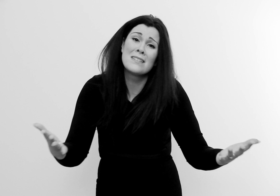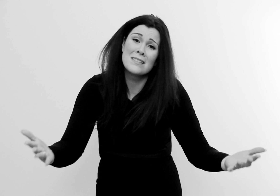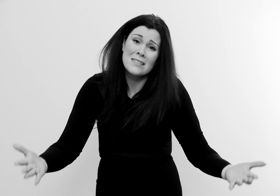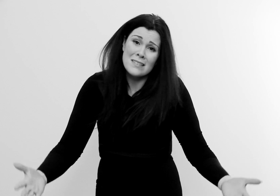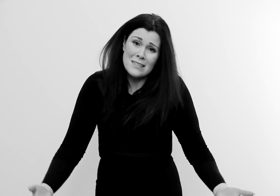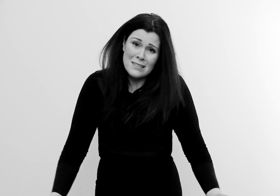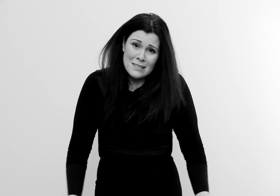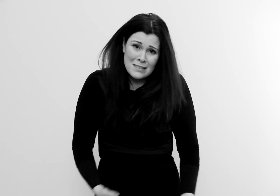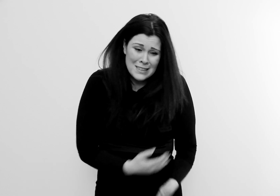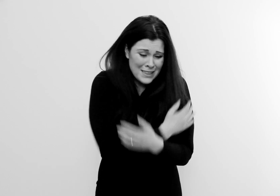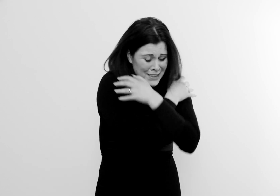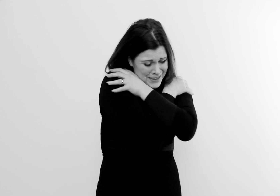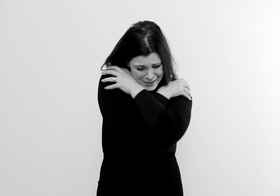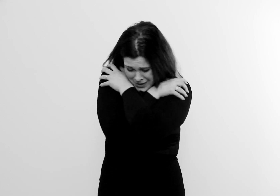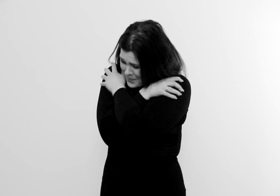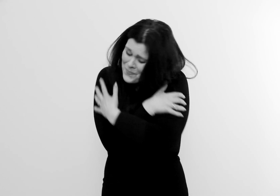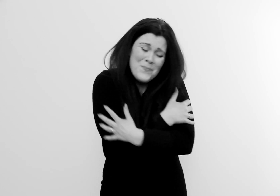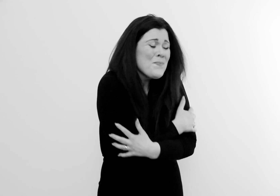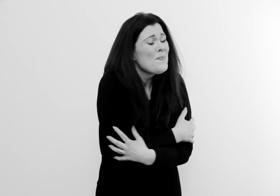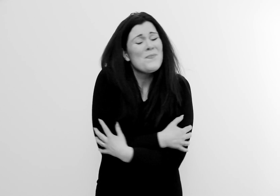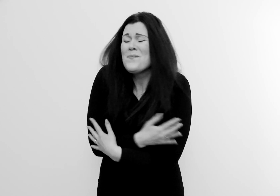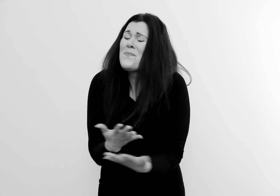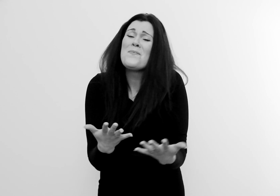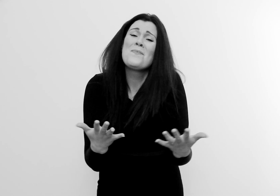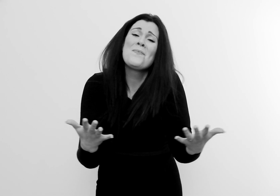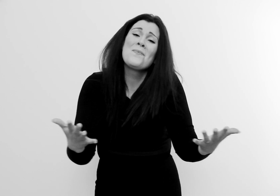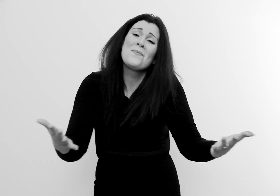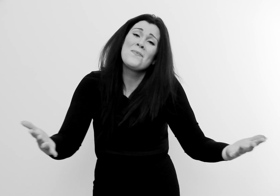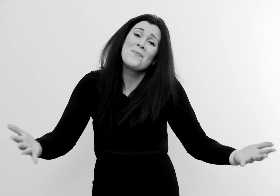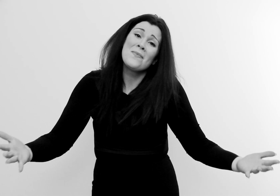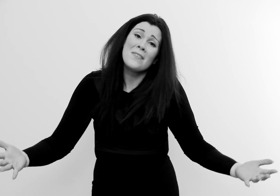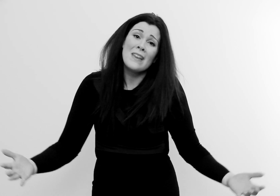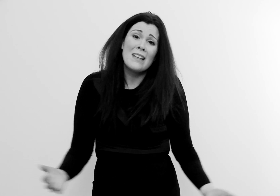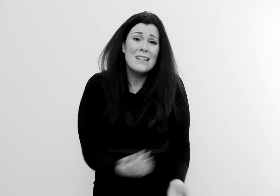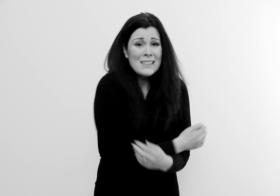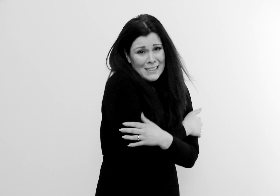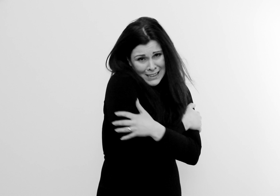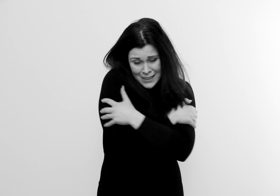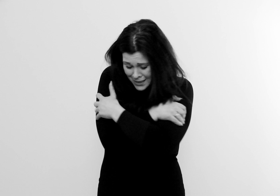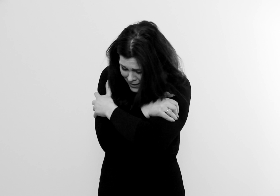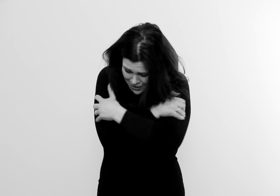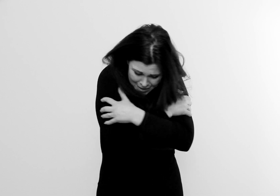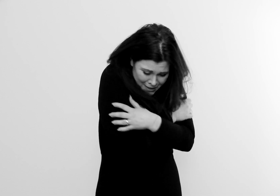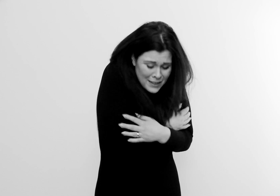stay. Couldn't make you stay. Couldn't make you